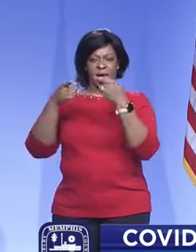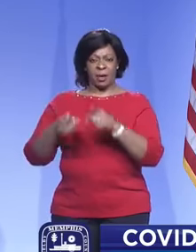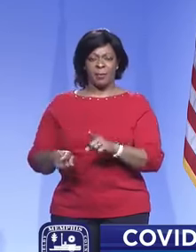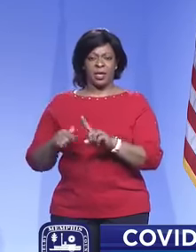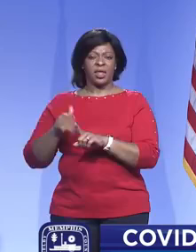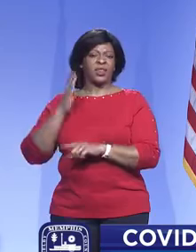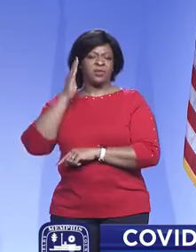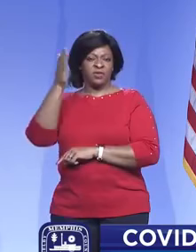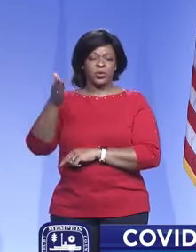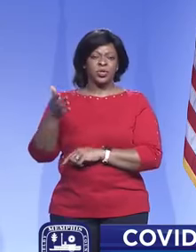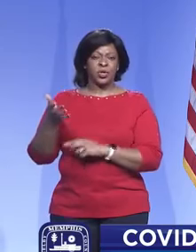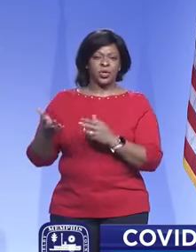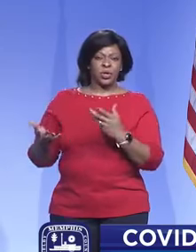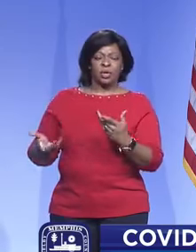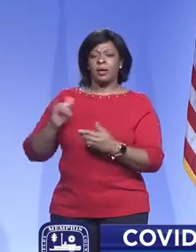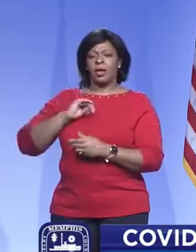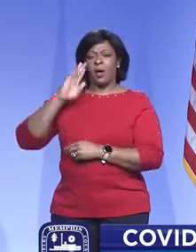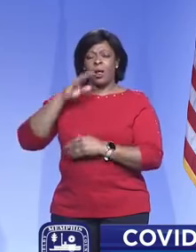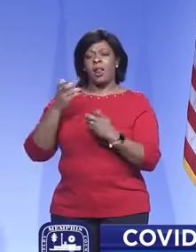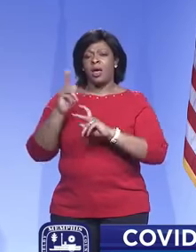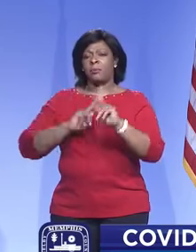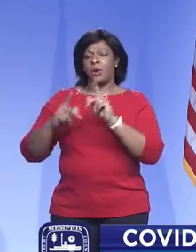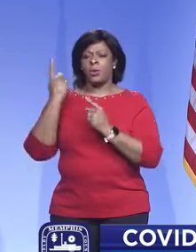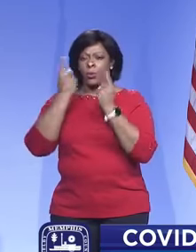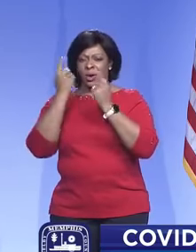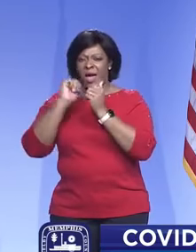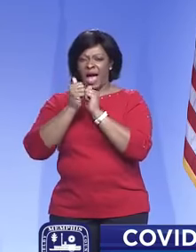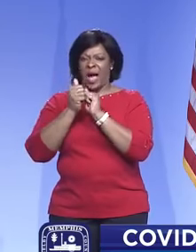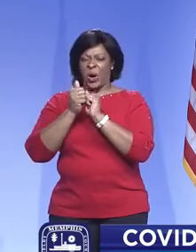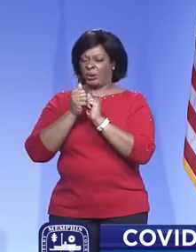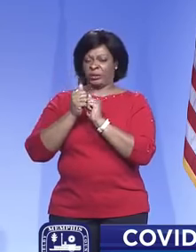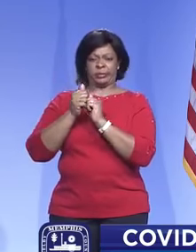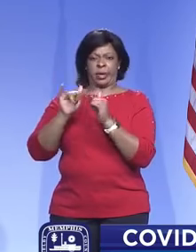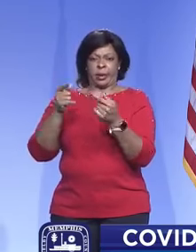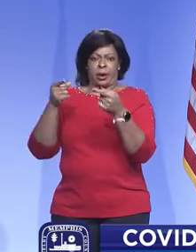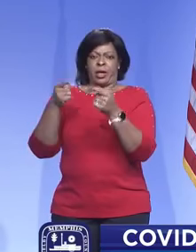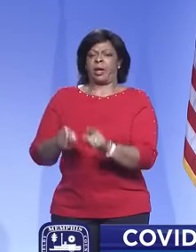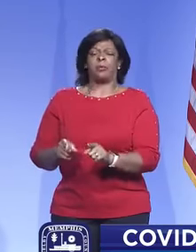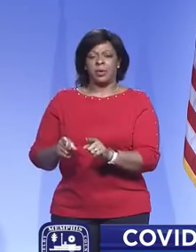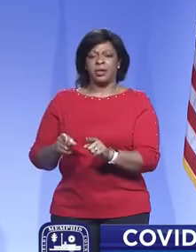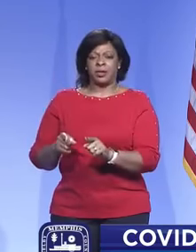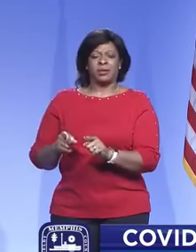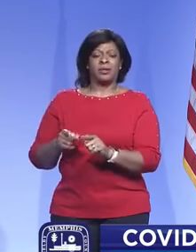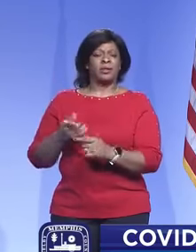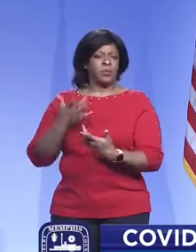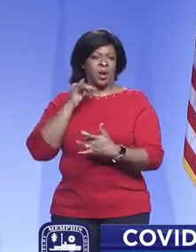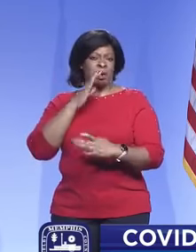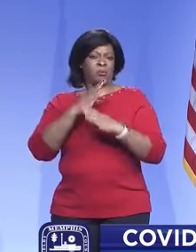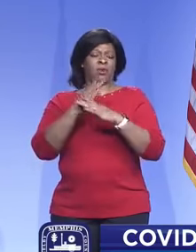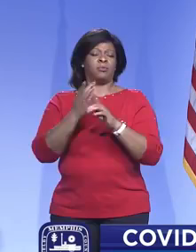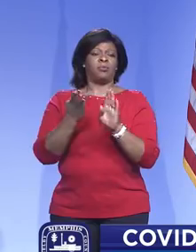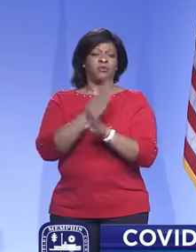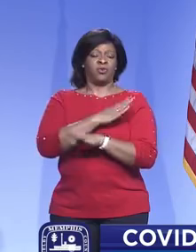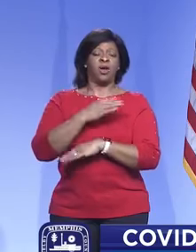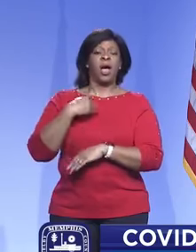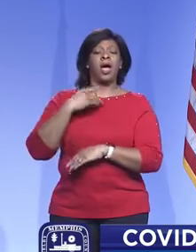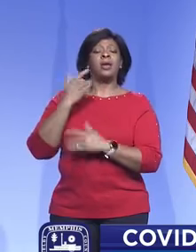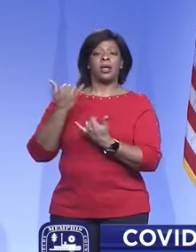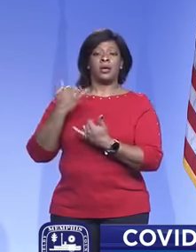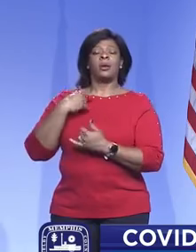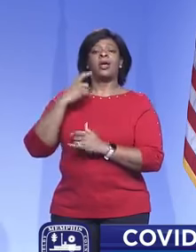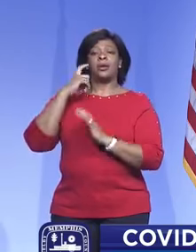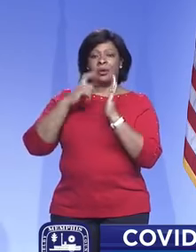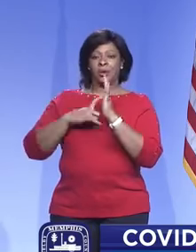the future? Because I know a lot of people are wondering, how did it get that far? And I know it was mentioned about the tents, and now tents